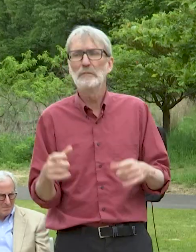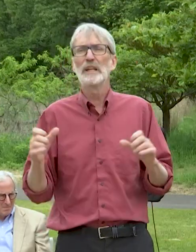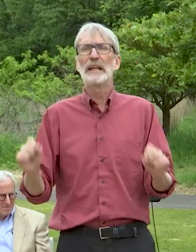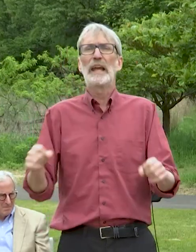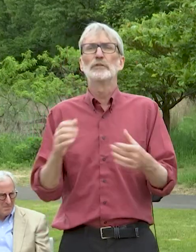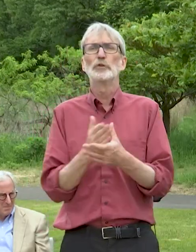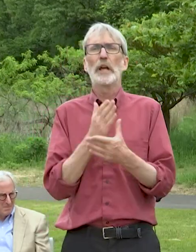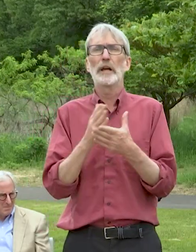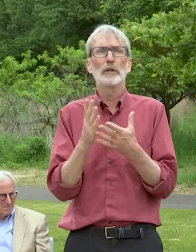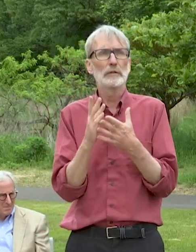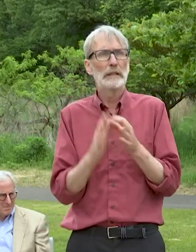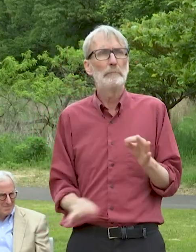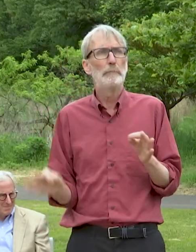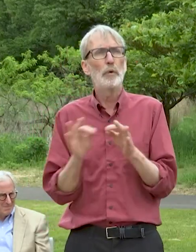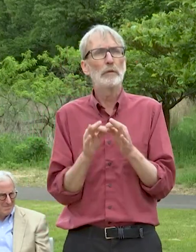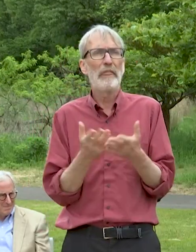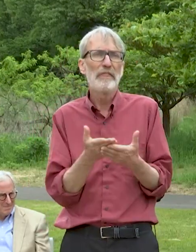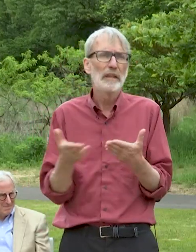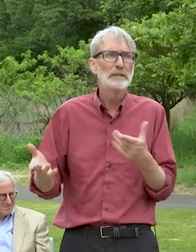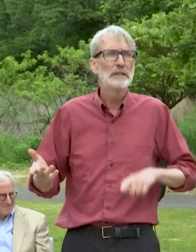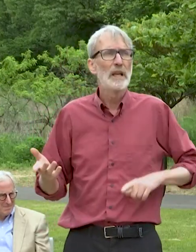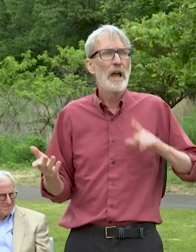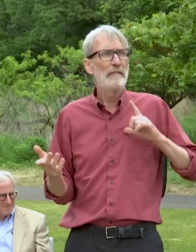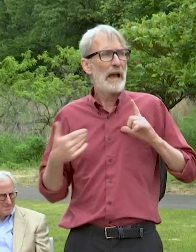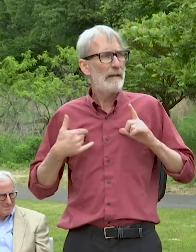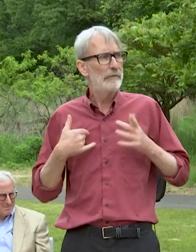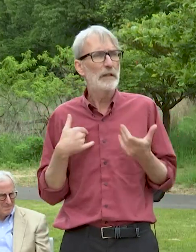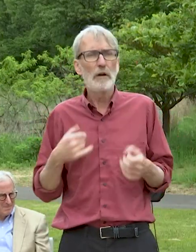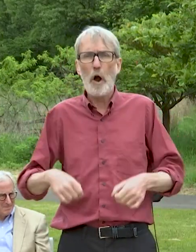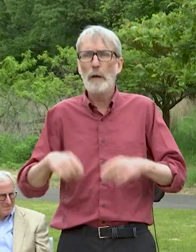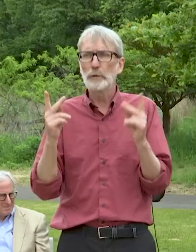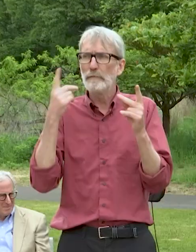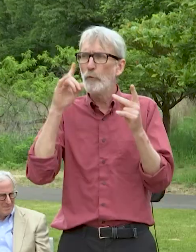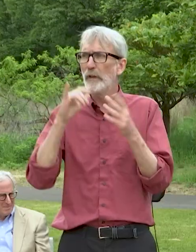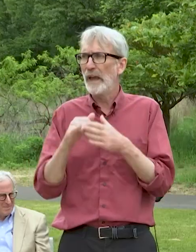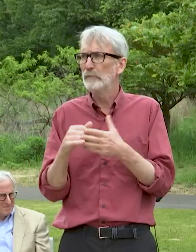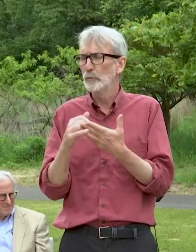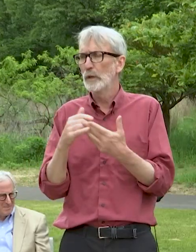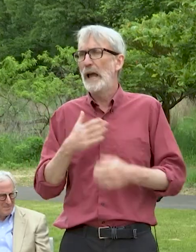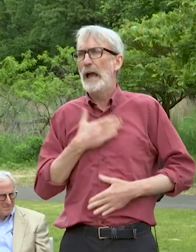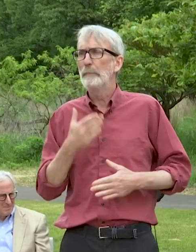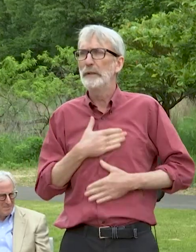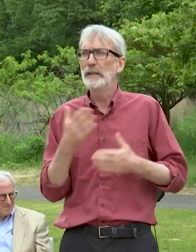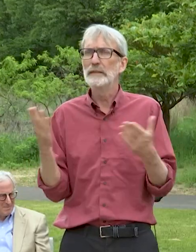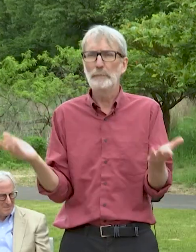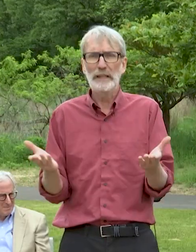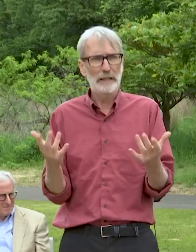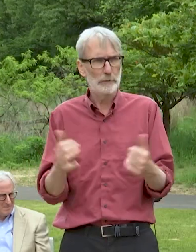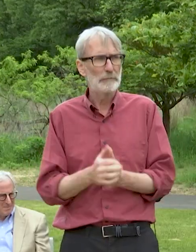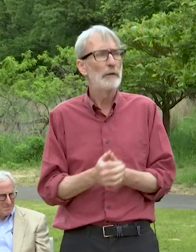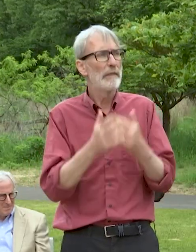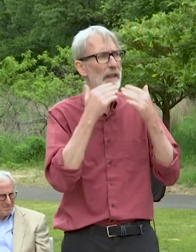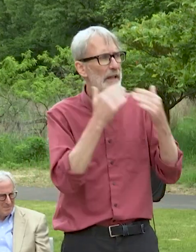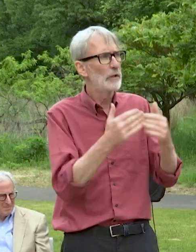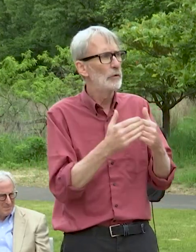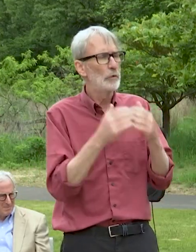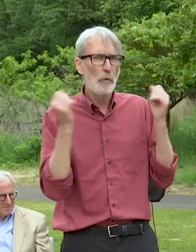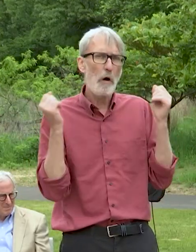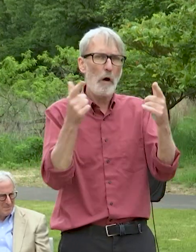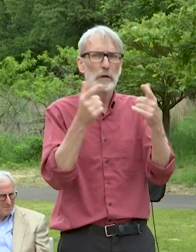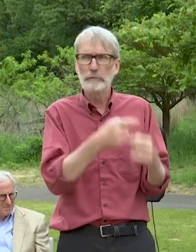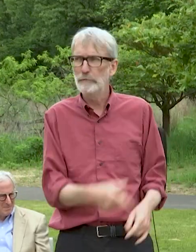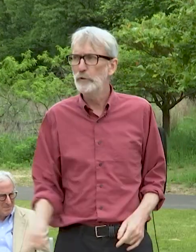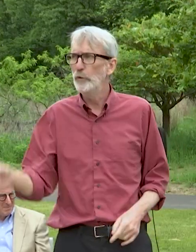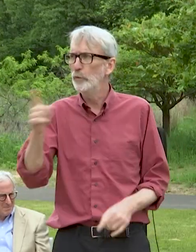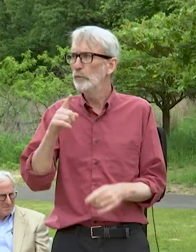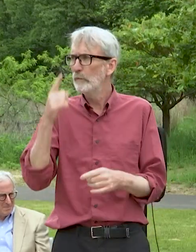to share in some of the important things in life, have the opportunity to do that. So we're very, very pleased to be here today to be a part of that. I want to say thank you to all of you who are here